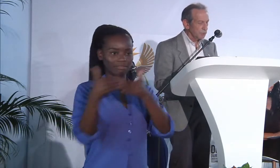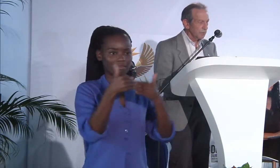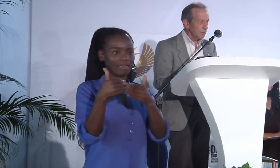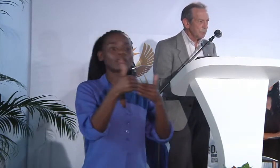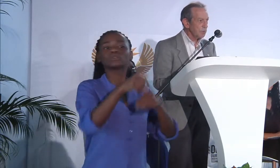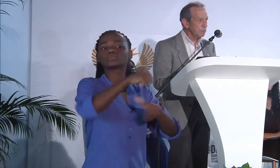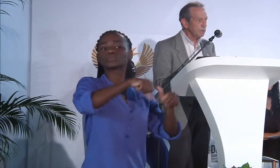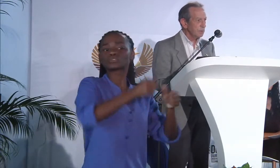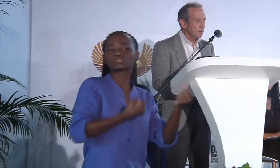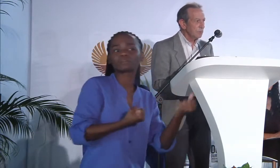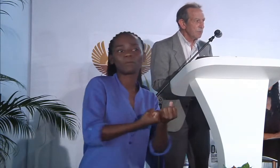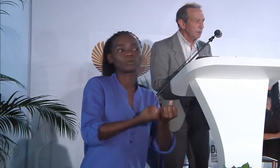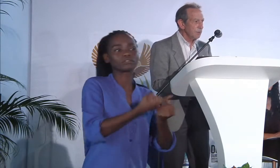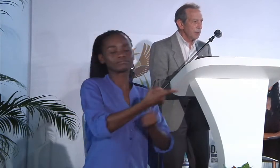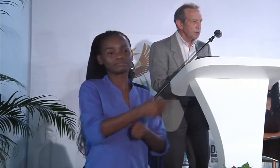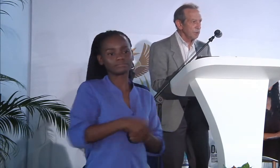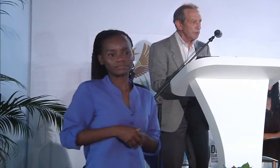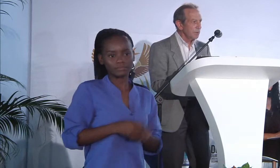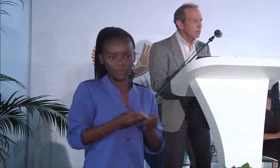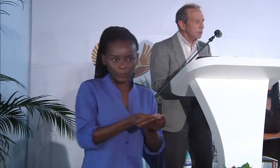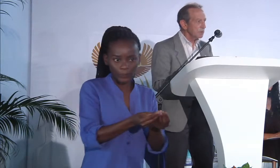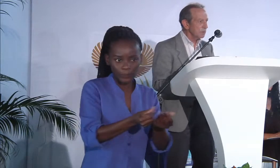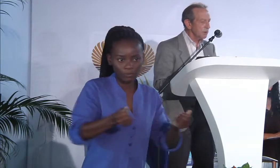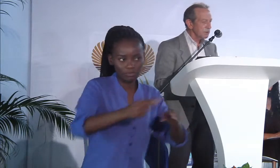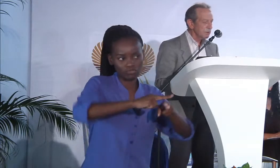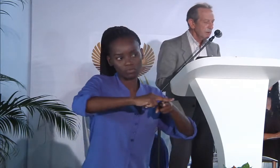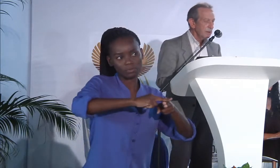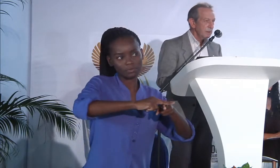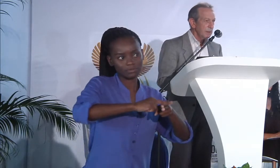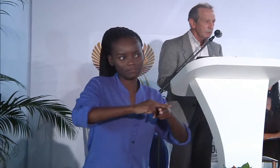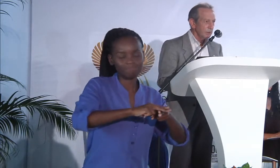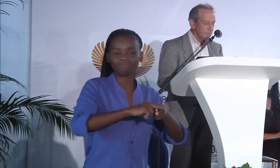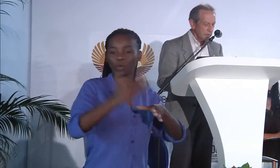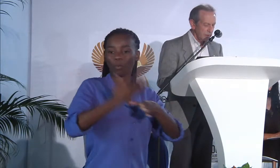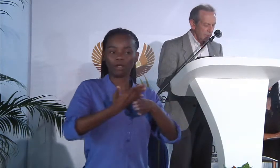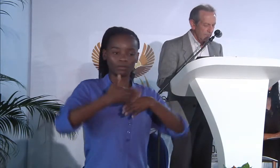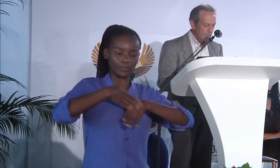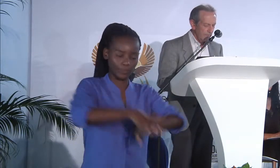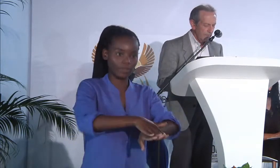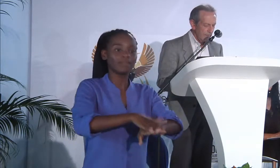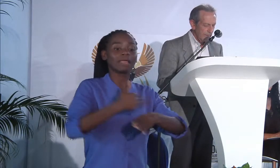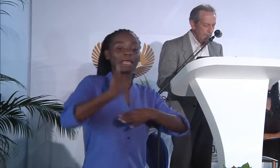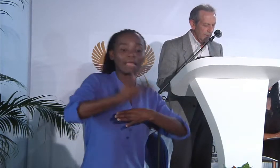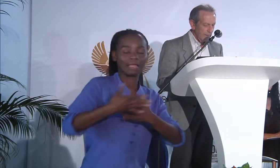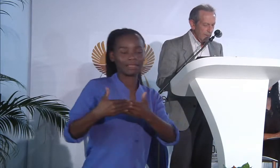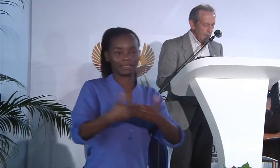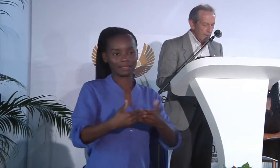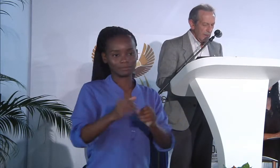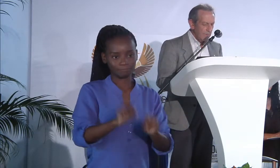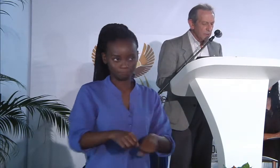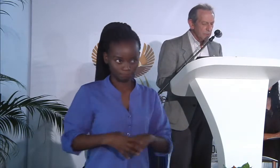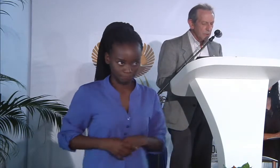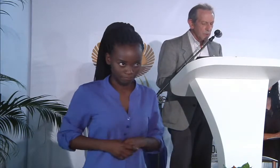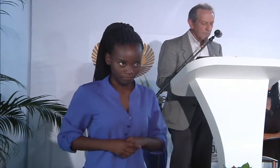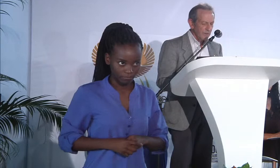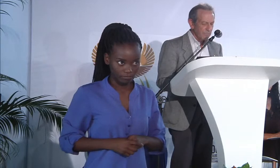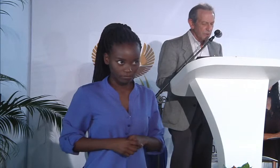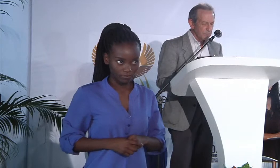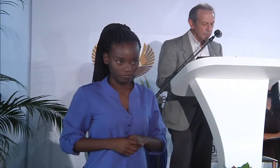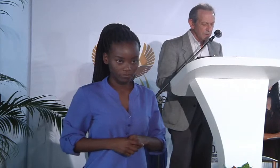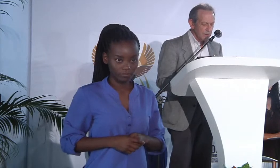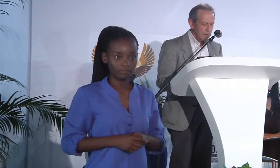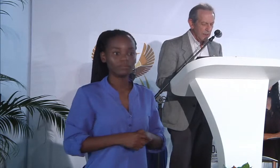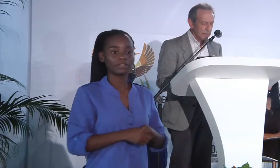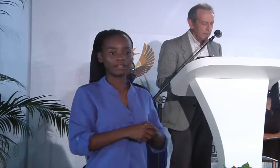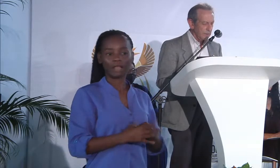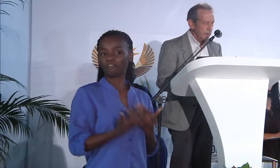support, treatment, rehabilitation, reintegration, and aftercare. Allow me to introduce the 5